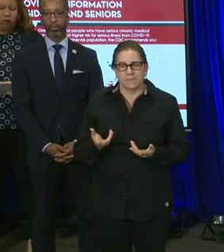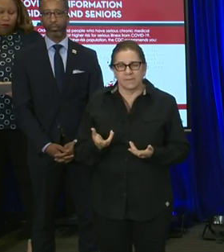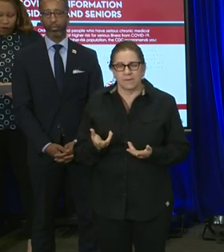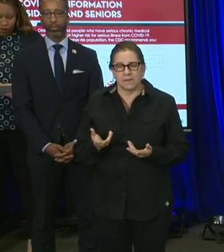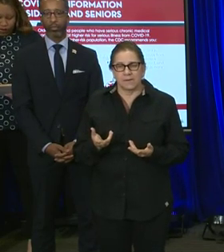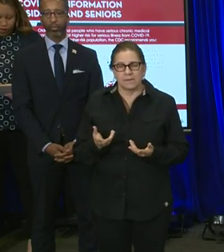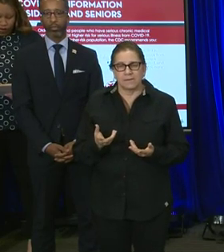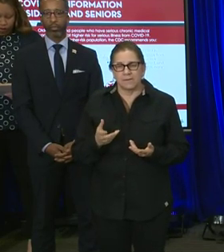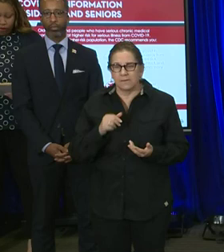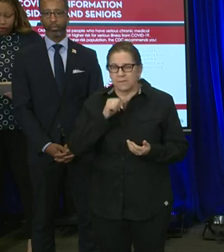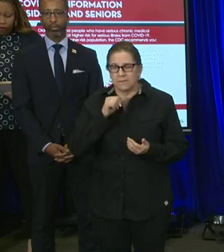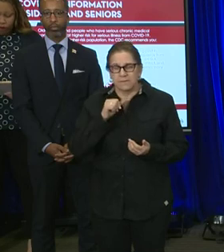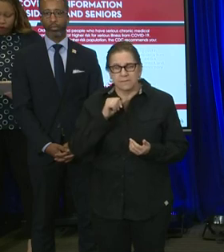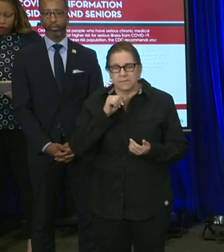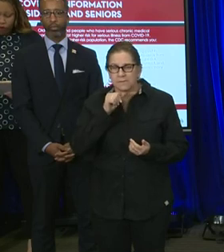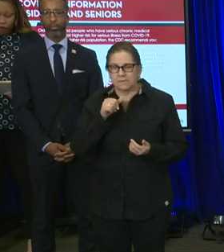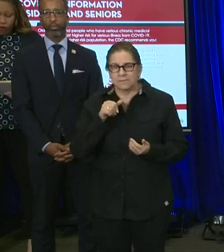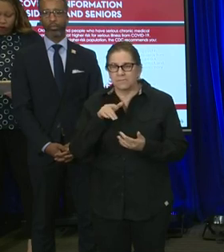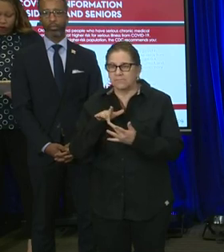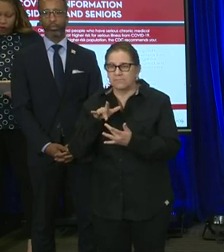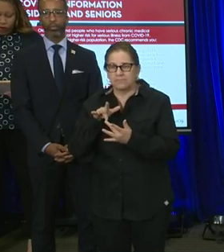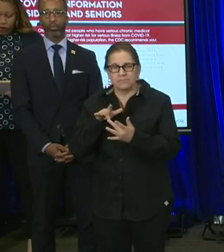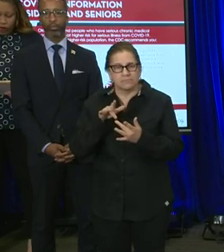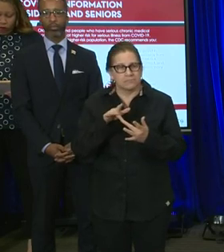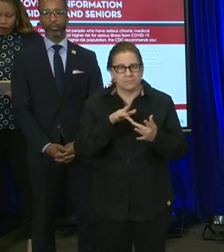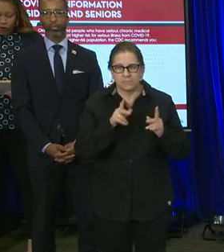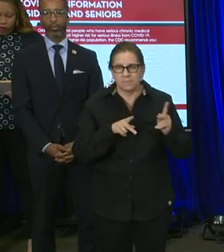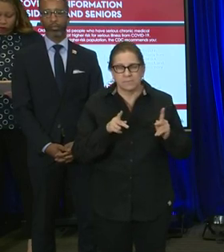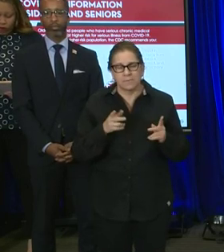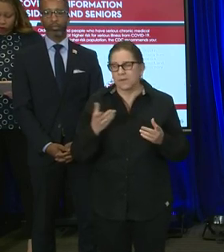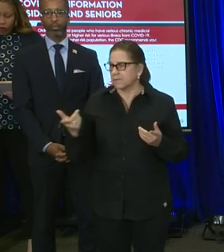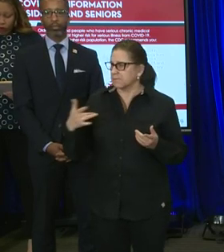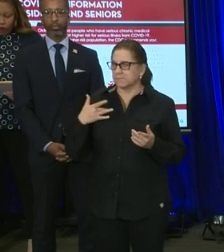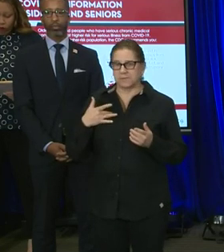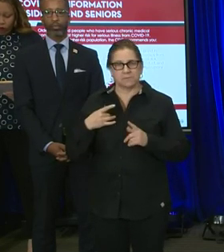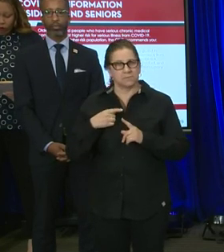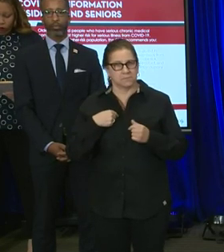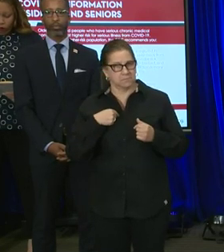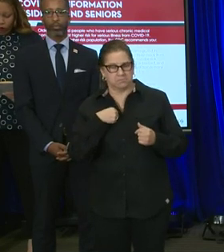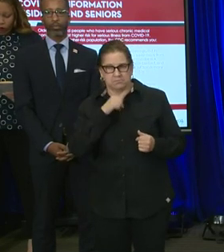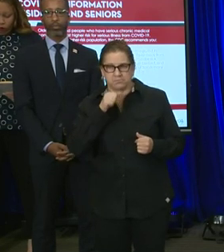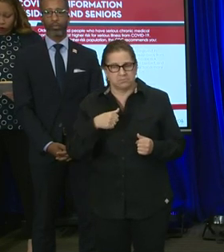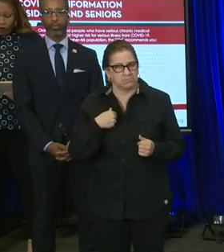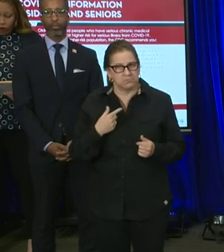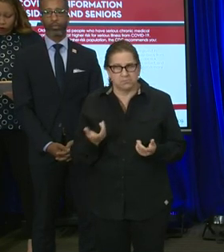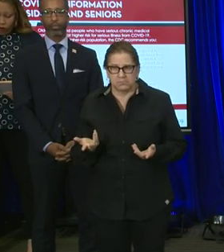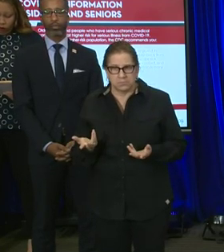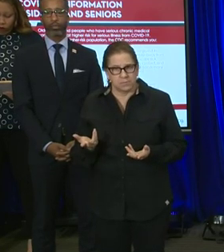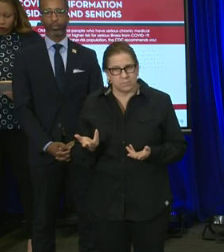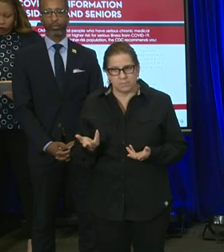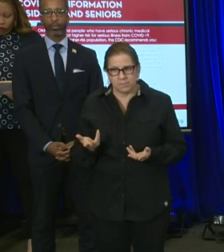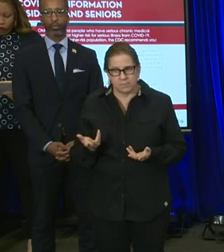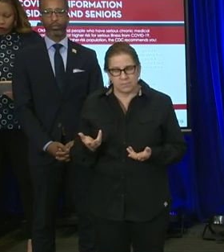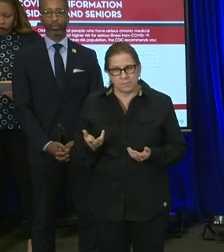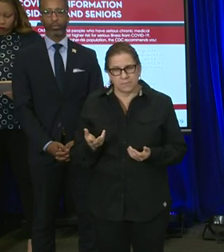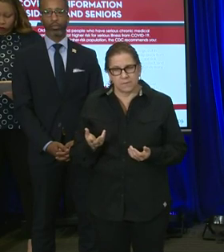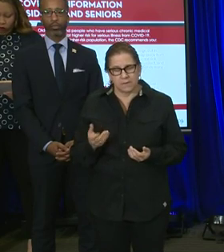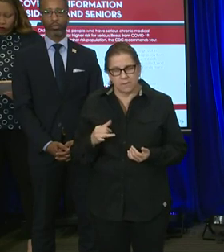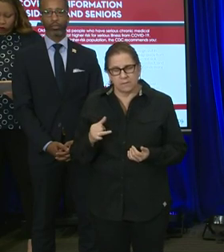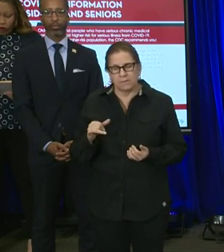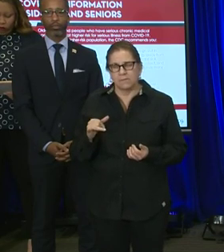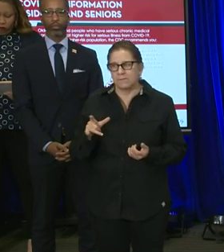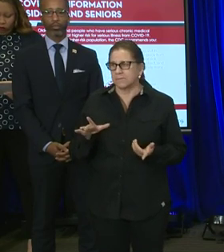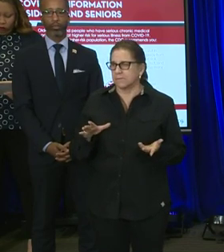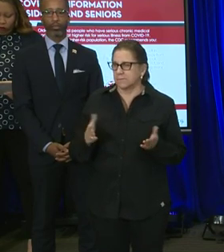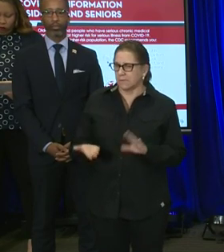a previously positive case of COVID-19 in the district. This untimely death